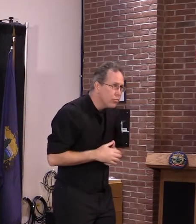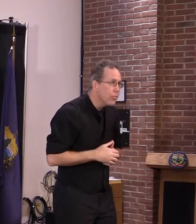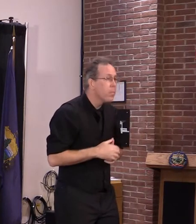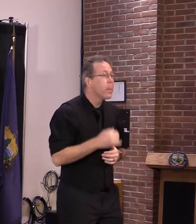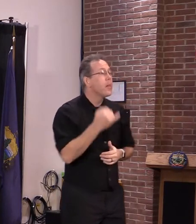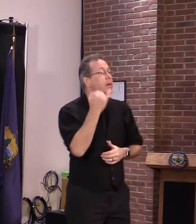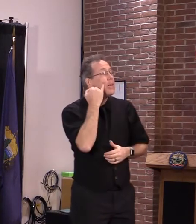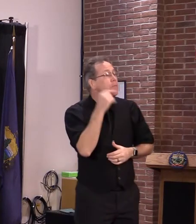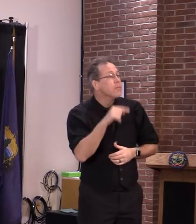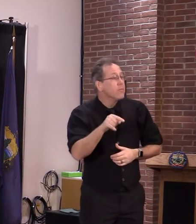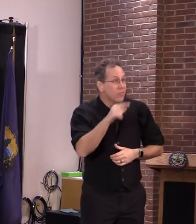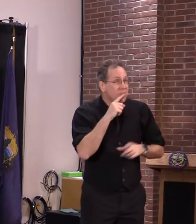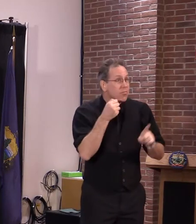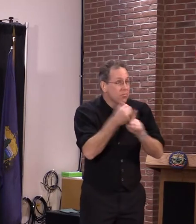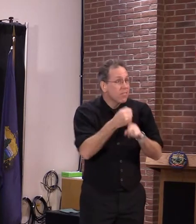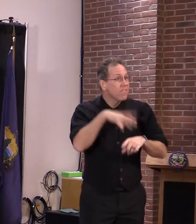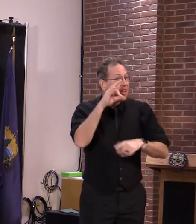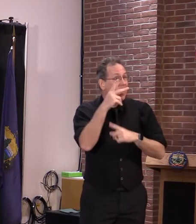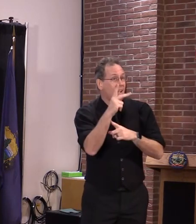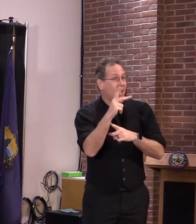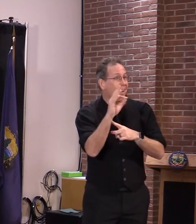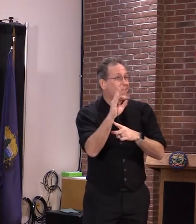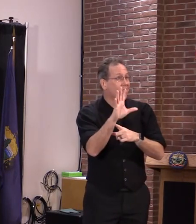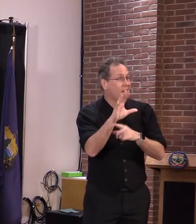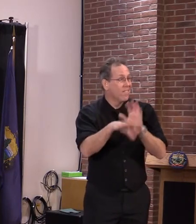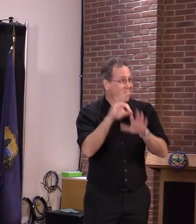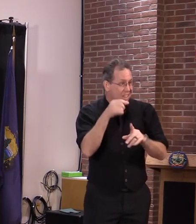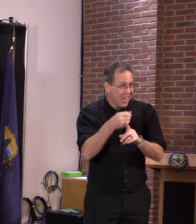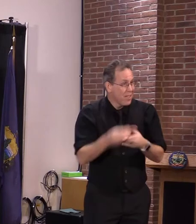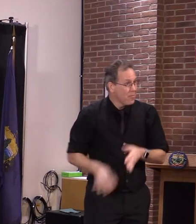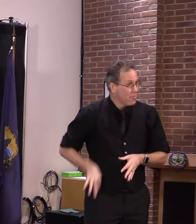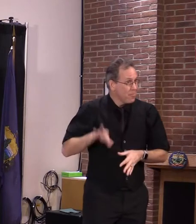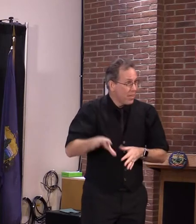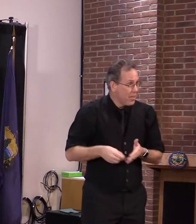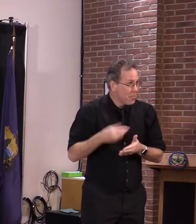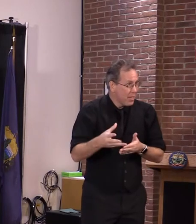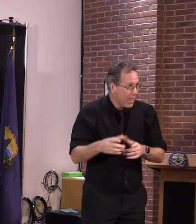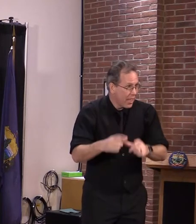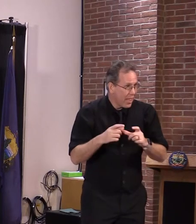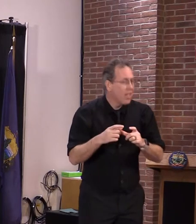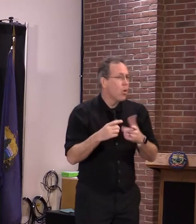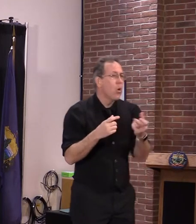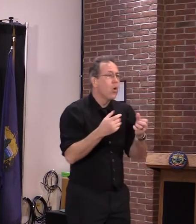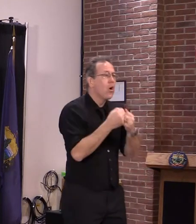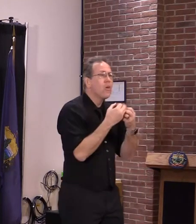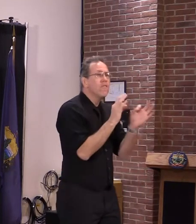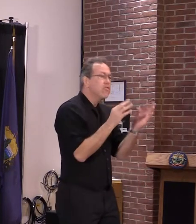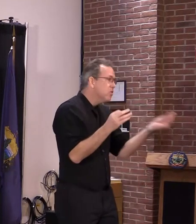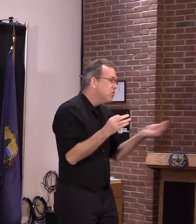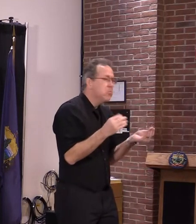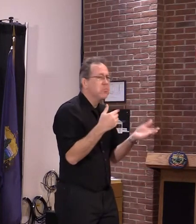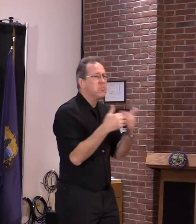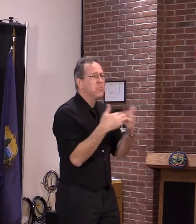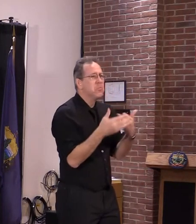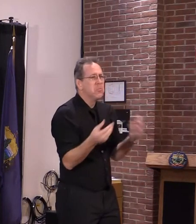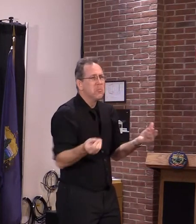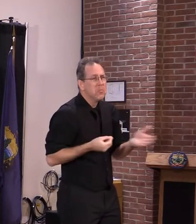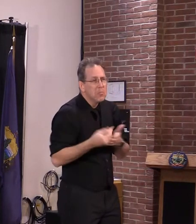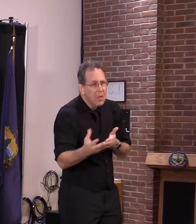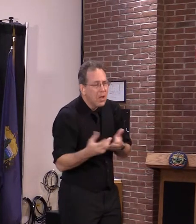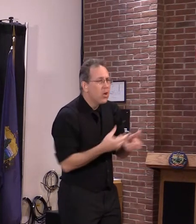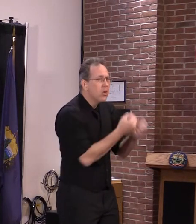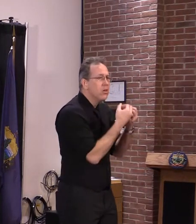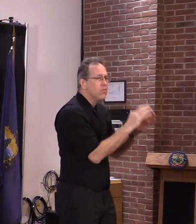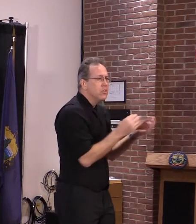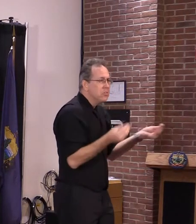like a KN95, whether that's through retail or through one of our distribution mechanisms, that it is they're